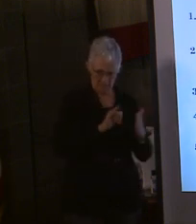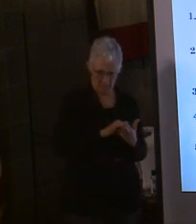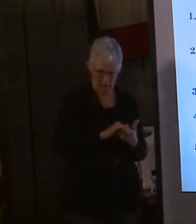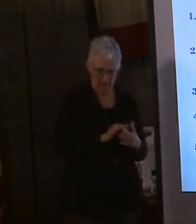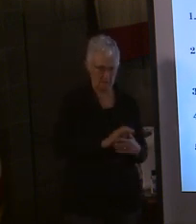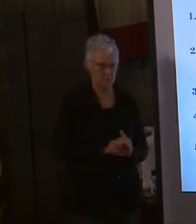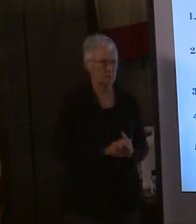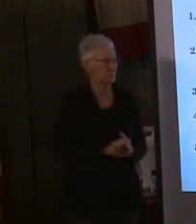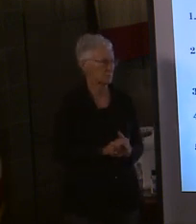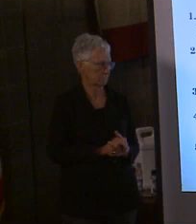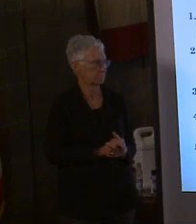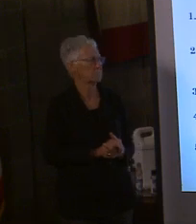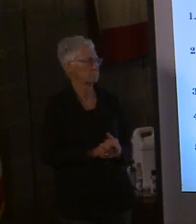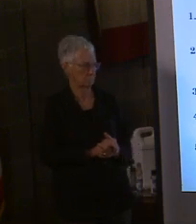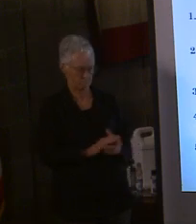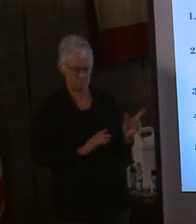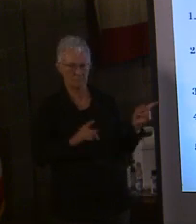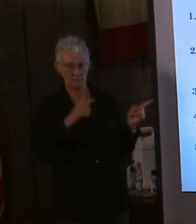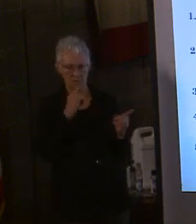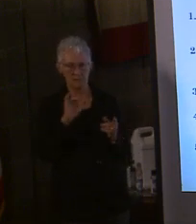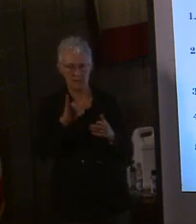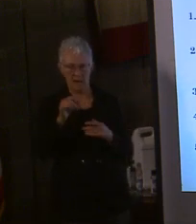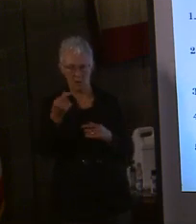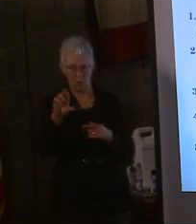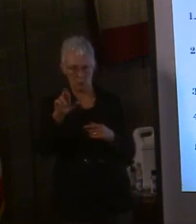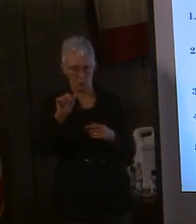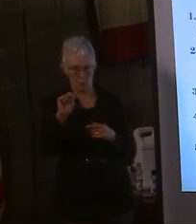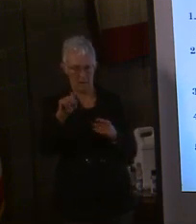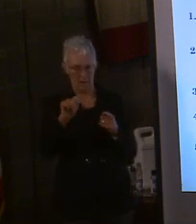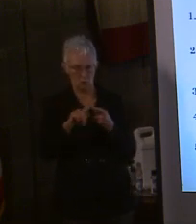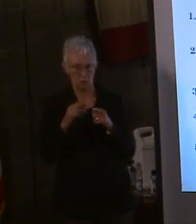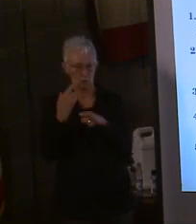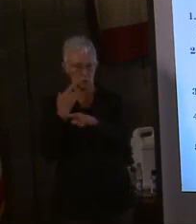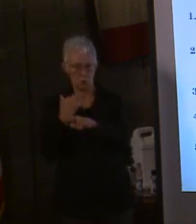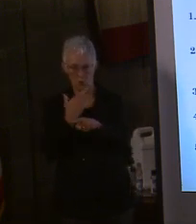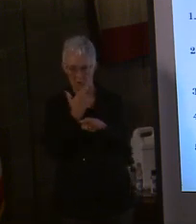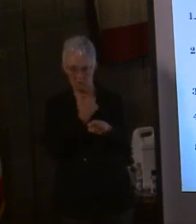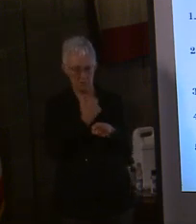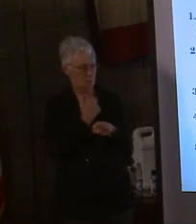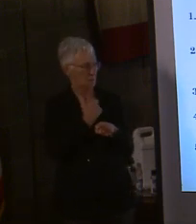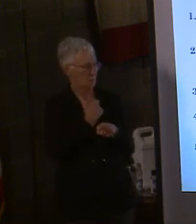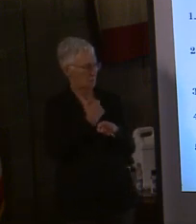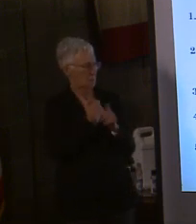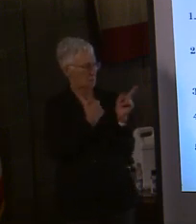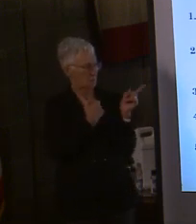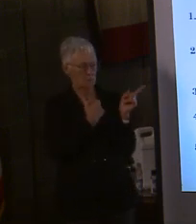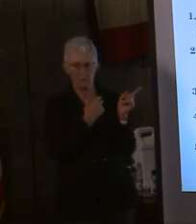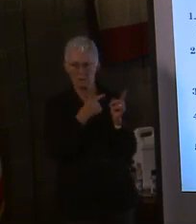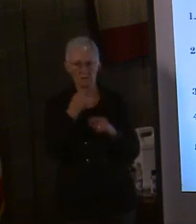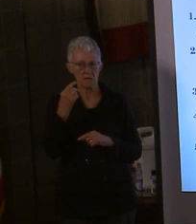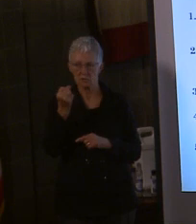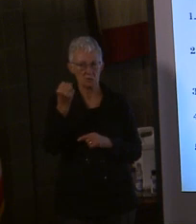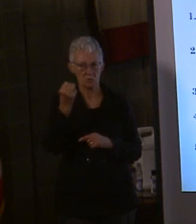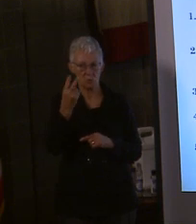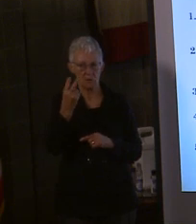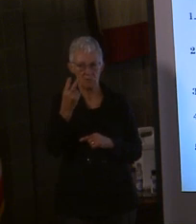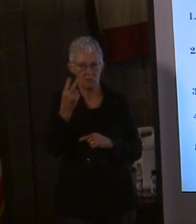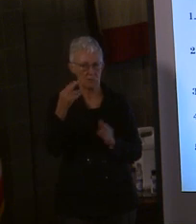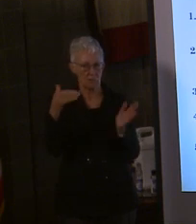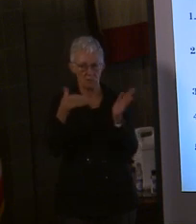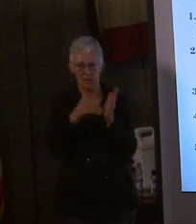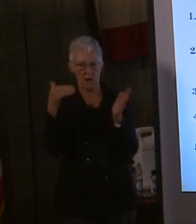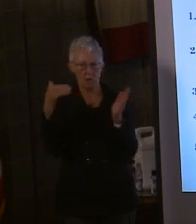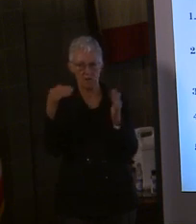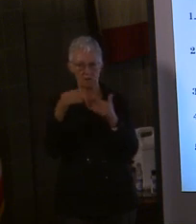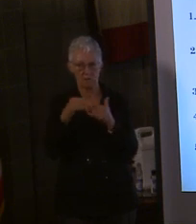to the grants to the restaurants, they're eligible for the $12,000 grant. Could that be a less grant? And Dan, my understanding is it's a $12,000 grant. It's going to be